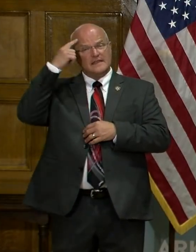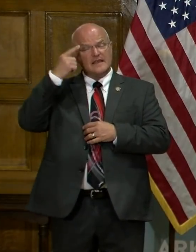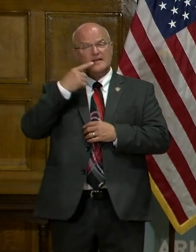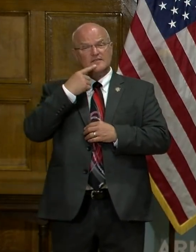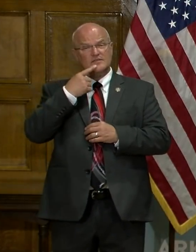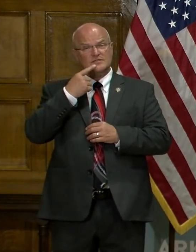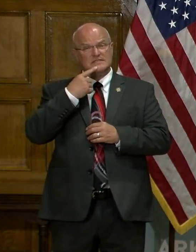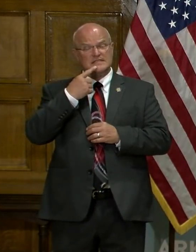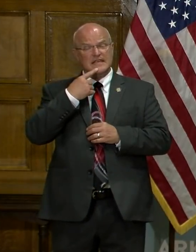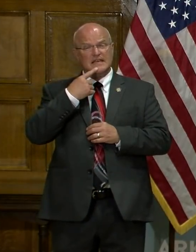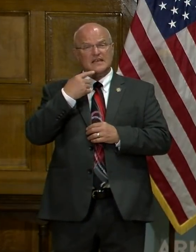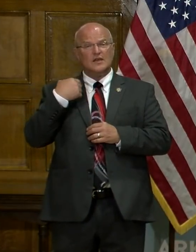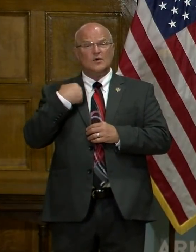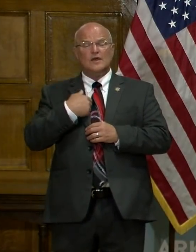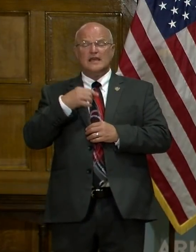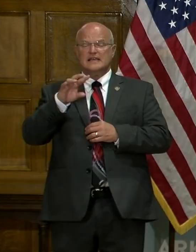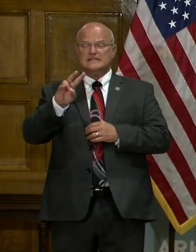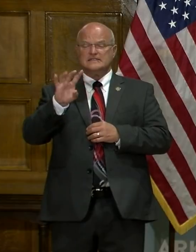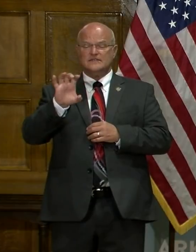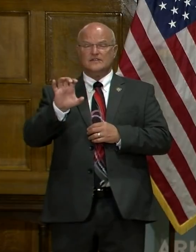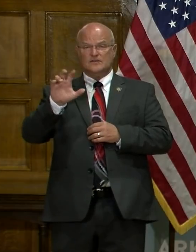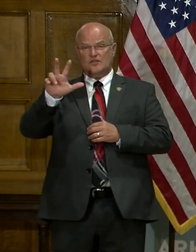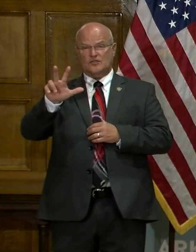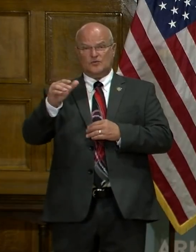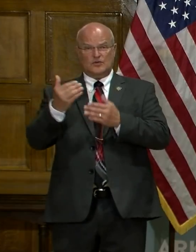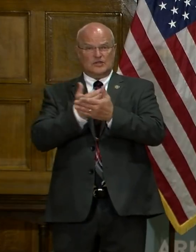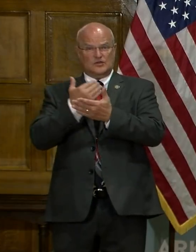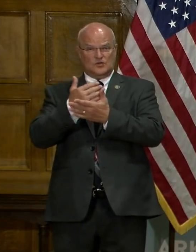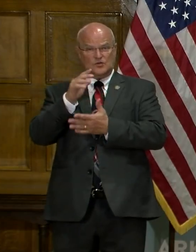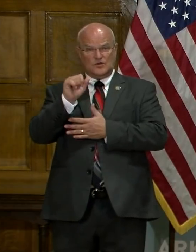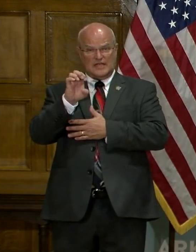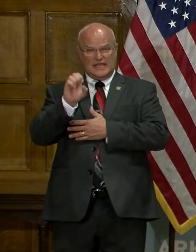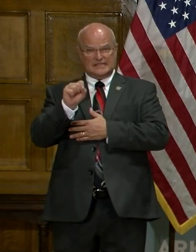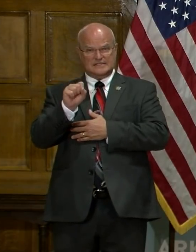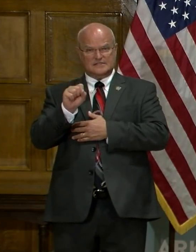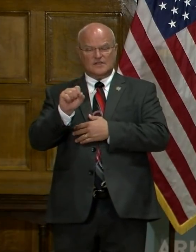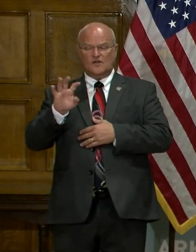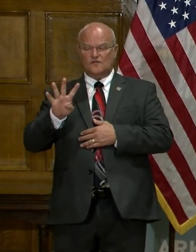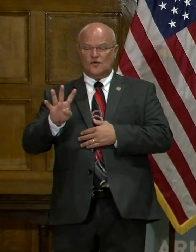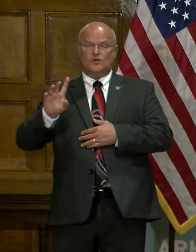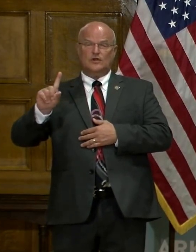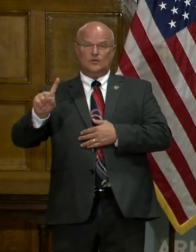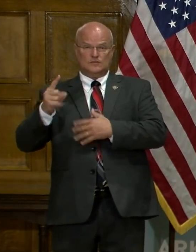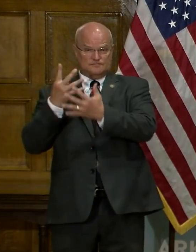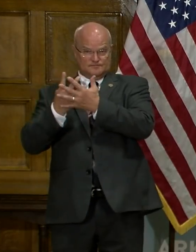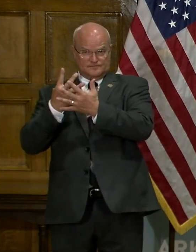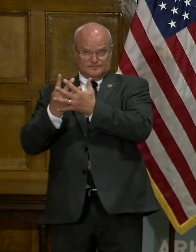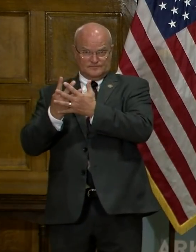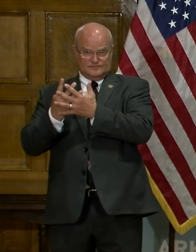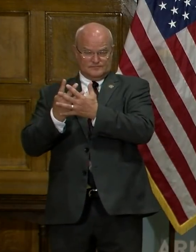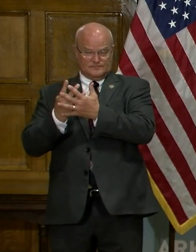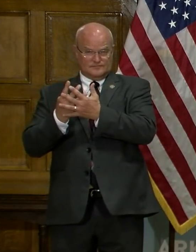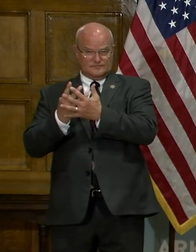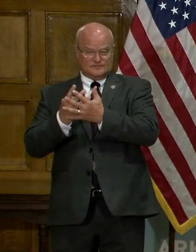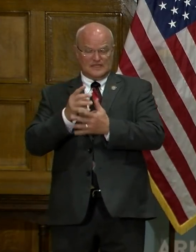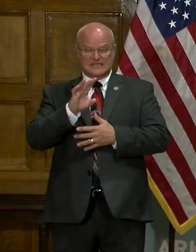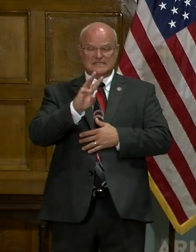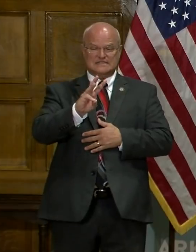mentioned, we had 703 new cases. 41 of them were in correctional facilities, and so